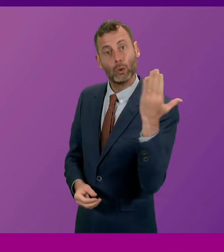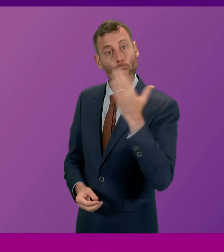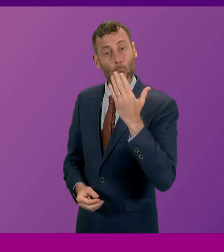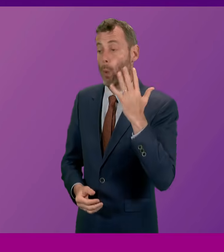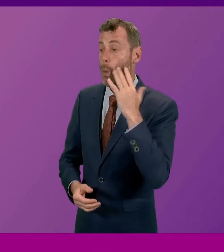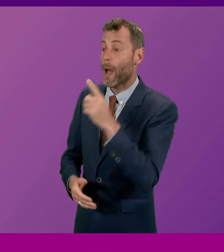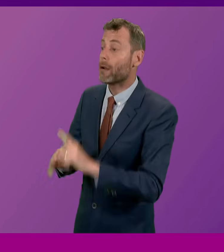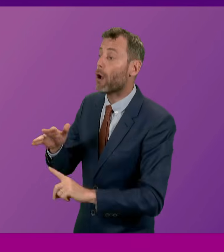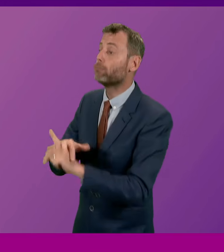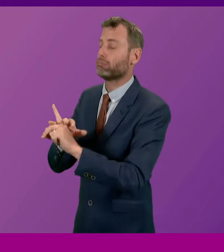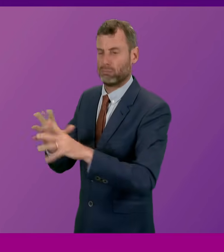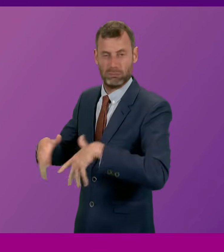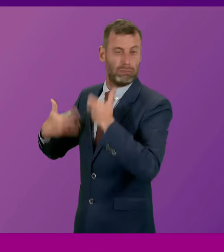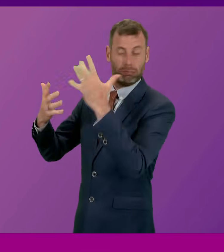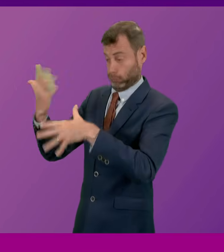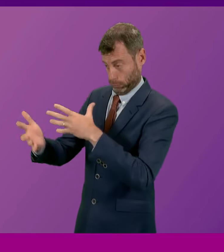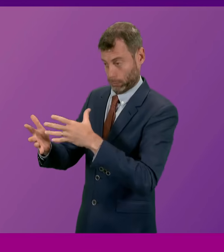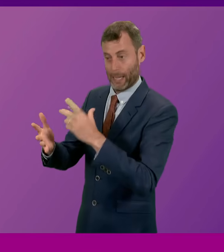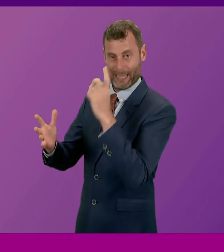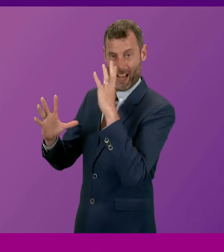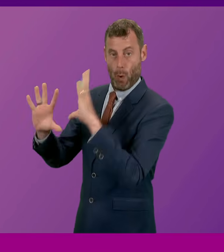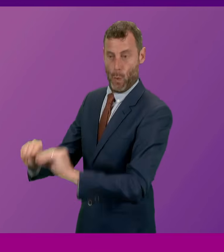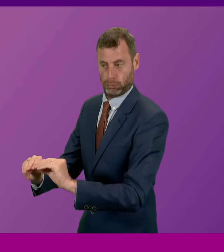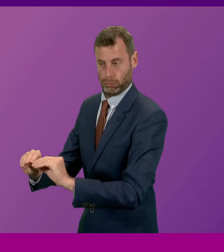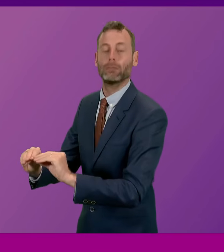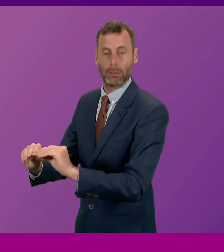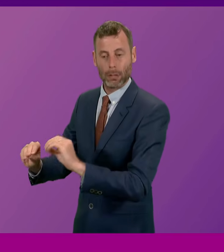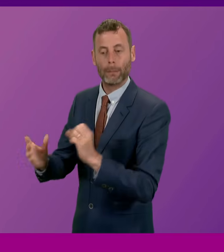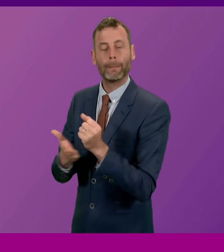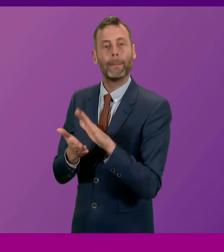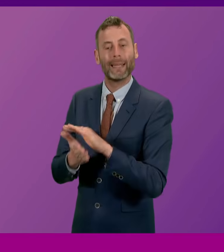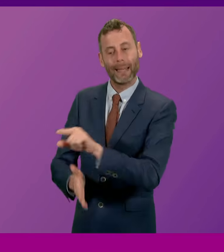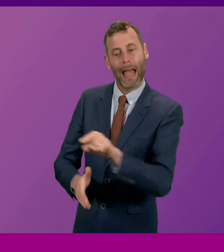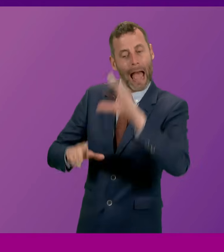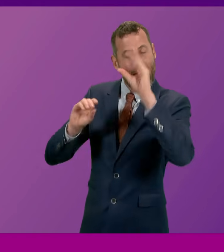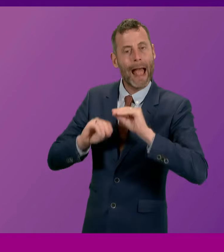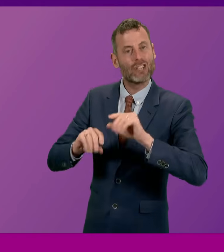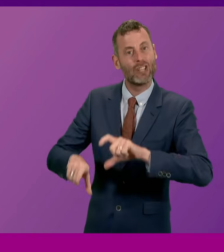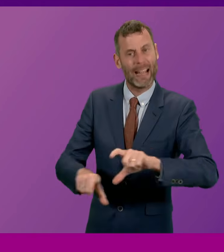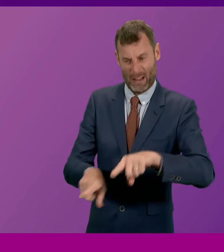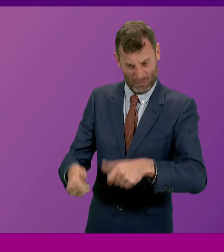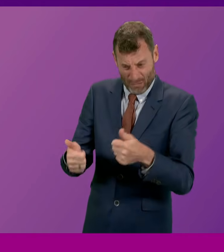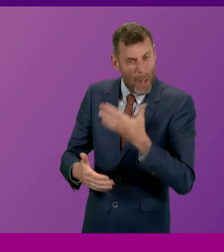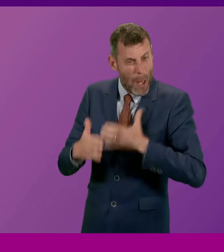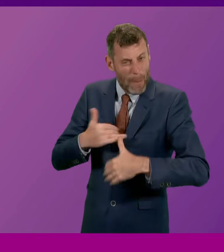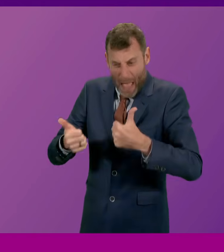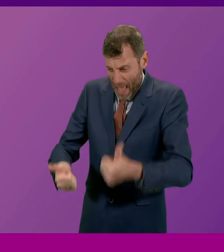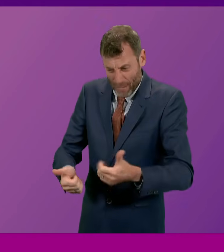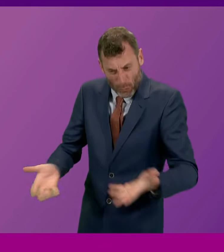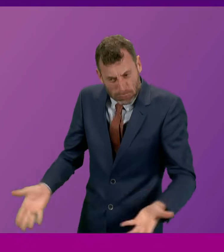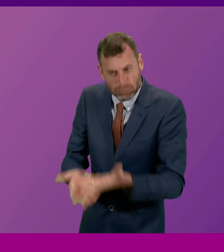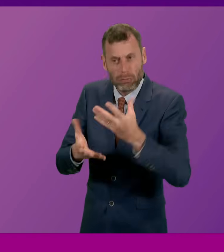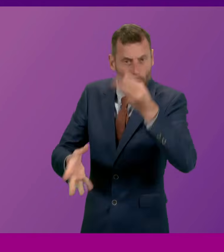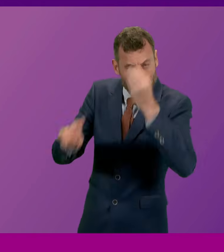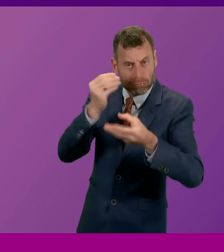any disruptive behaviour is addressed so that the overwhelming majority of young people who behave perfectly well in schools and engage